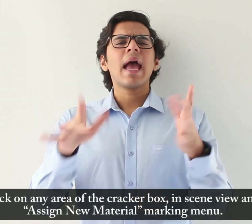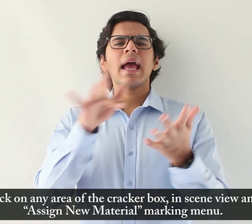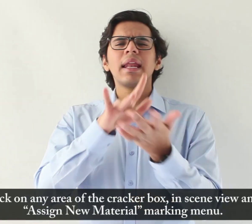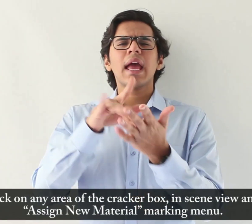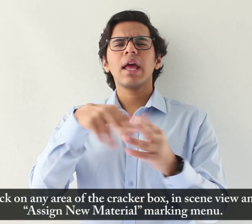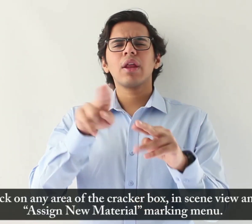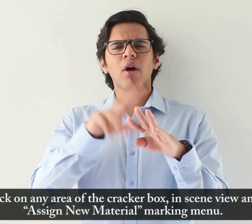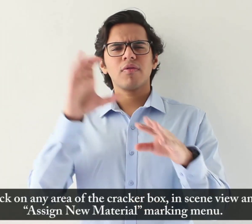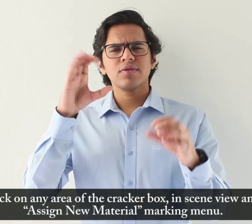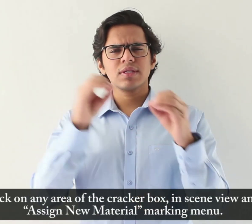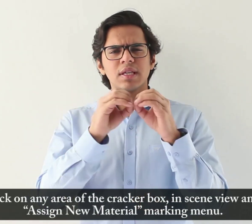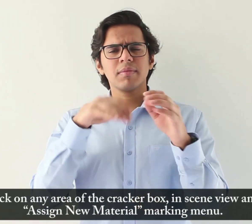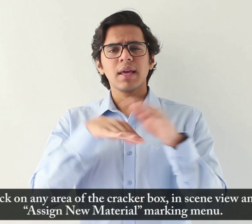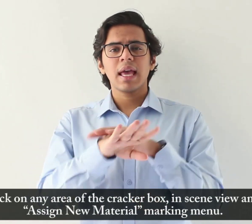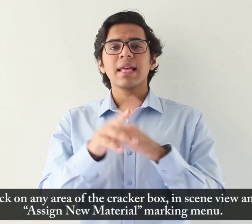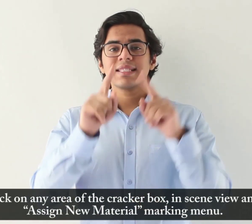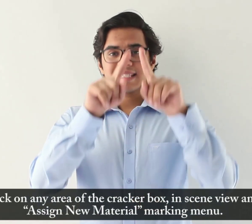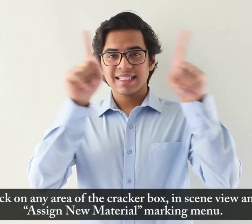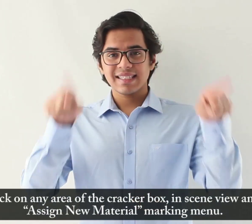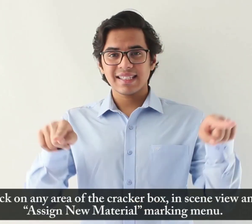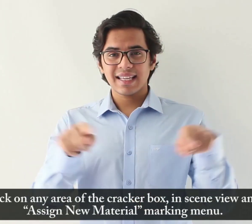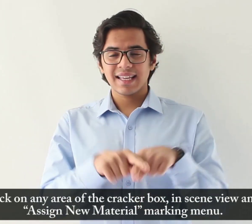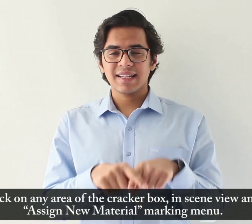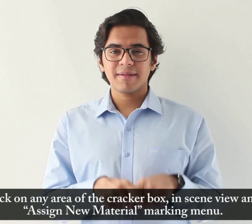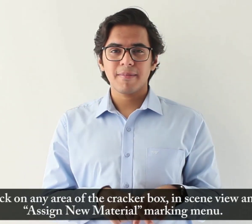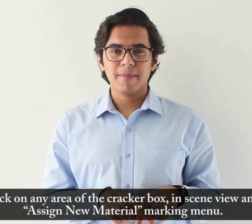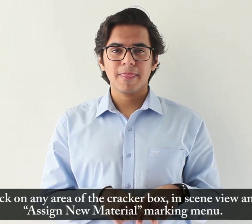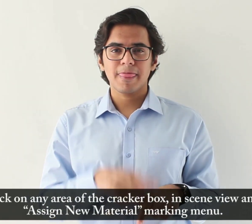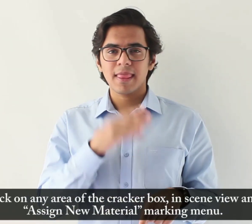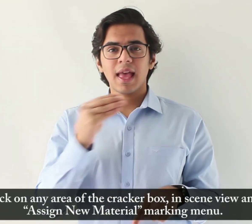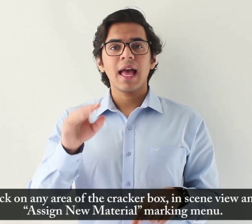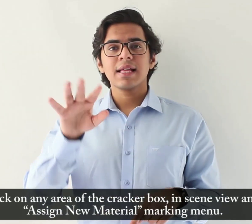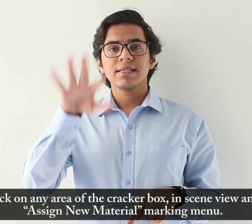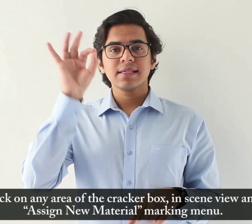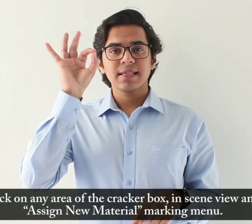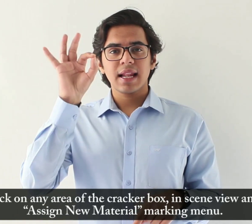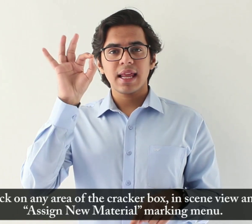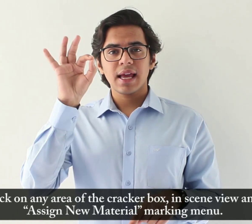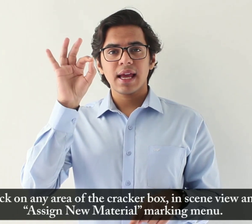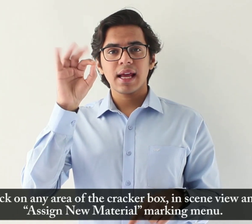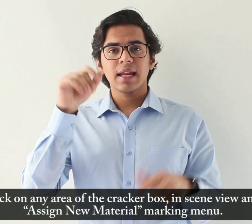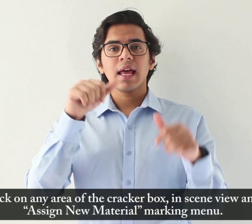Right-click on any area of the cracker box in scene view and select